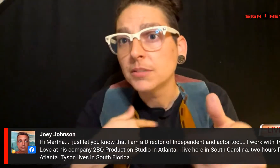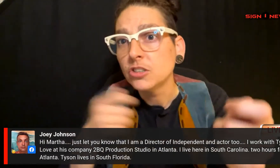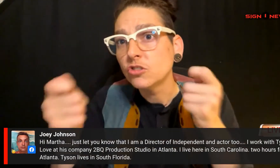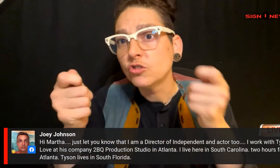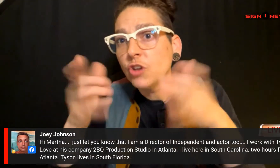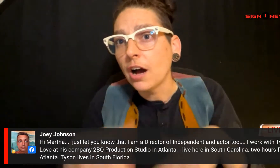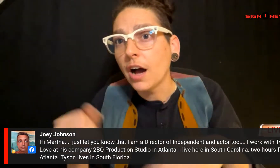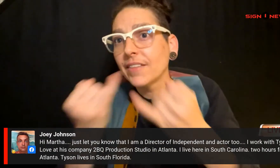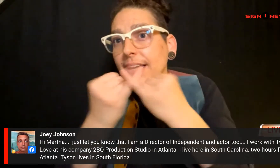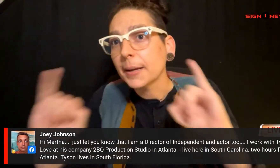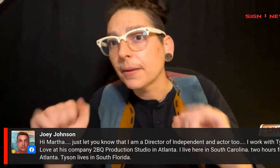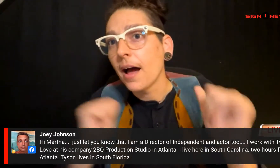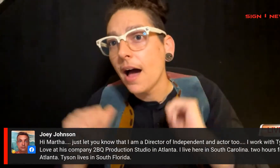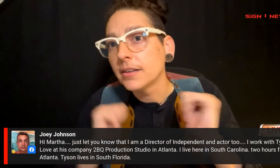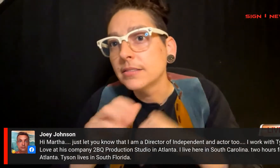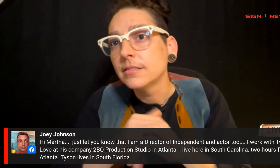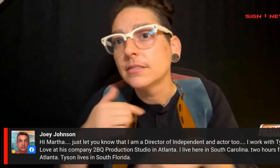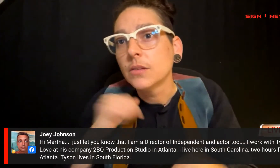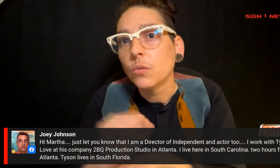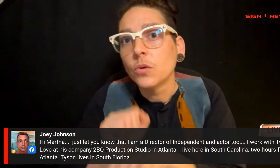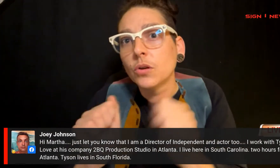I just want to let you know that I'm director of